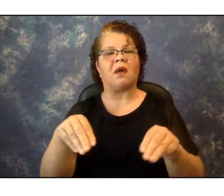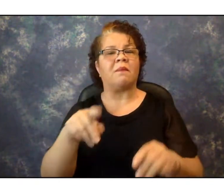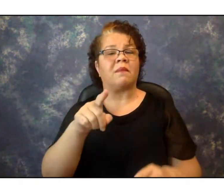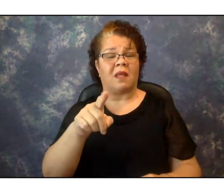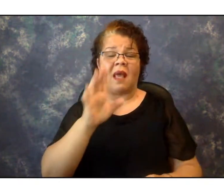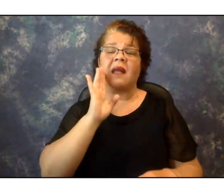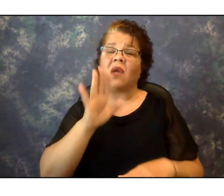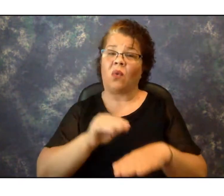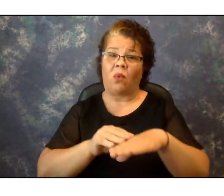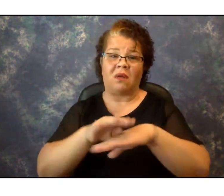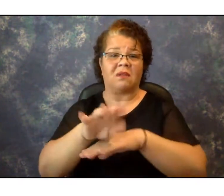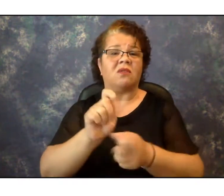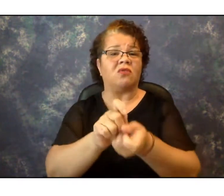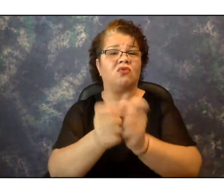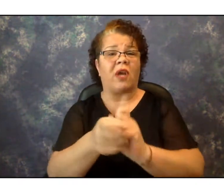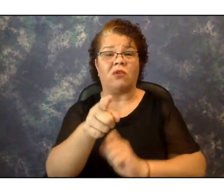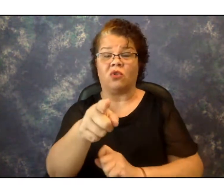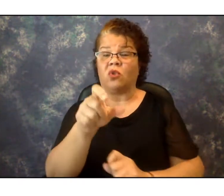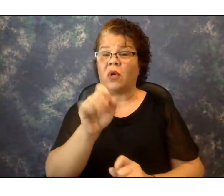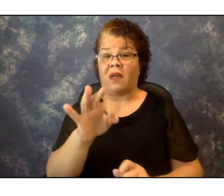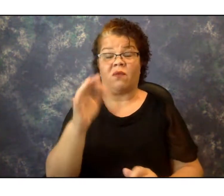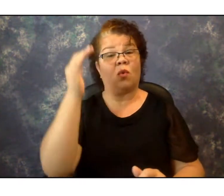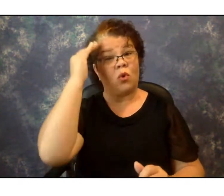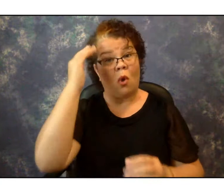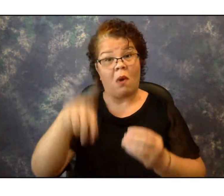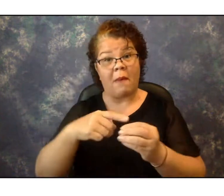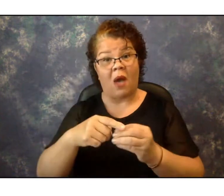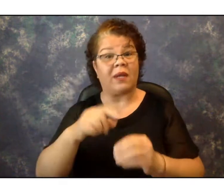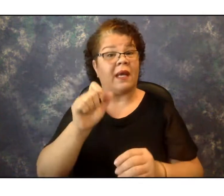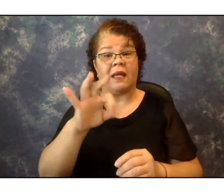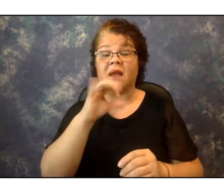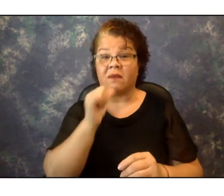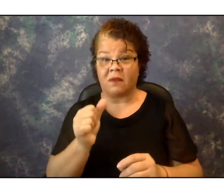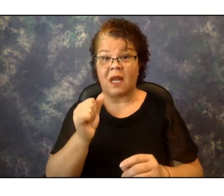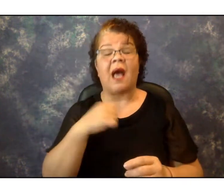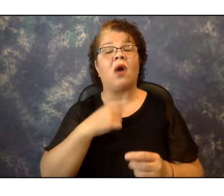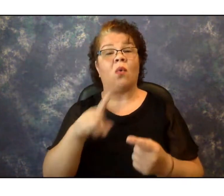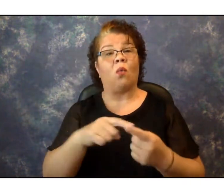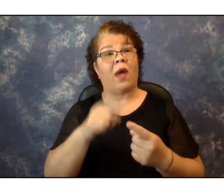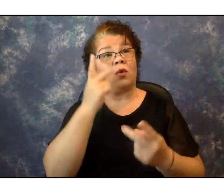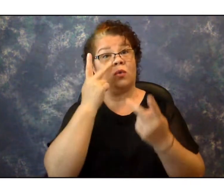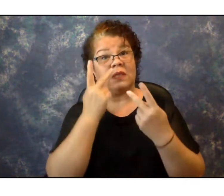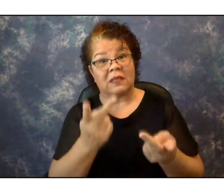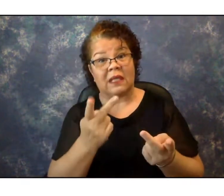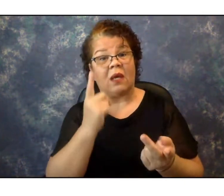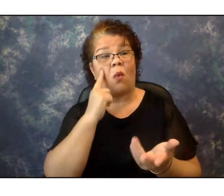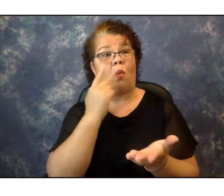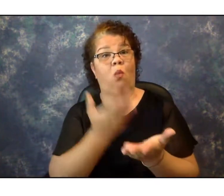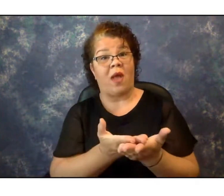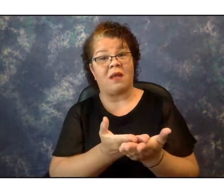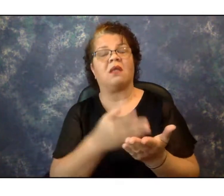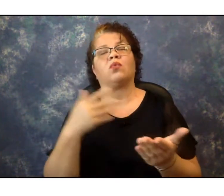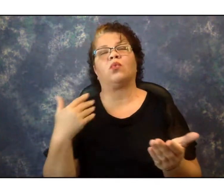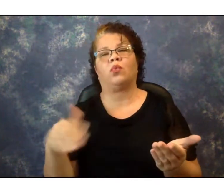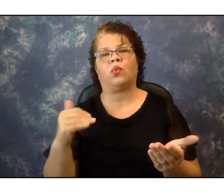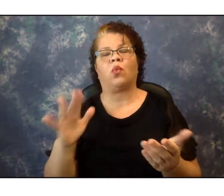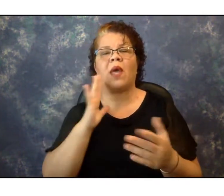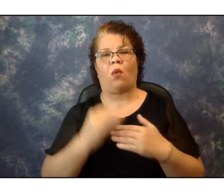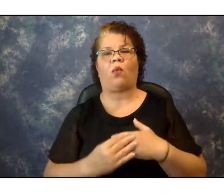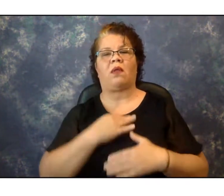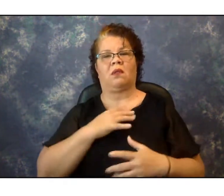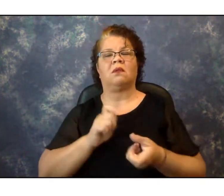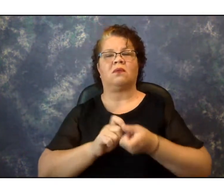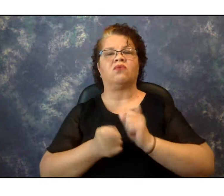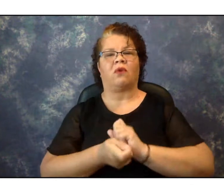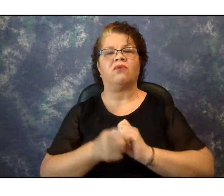it. If you don't know about it, here it is for you to witness. Um, and I think it's just a transformative space. And